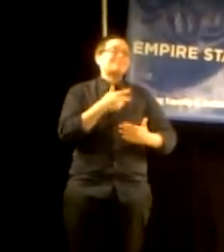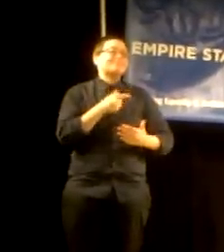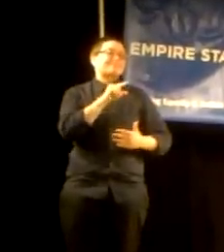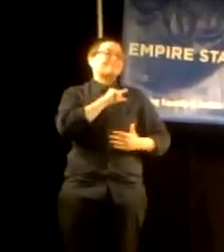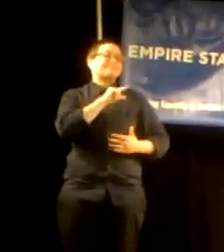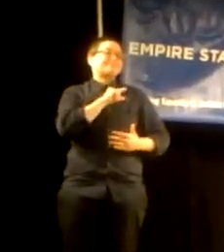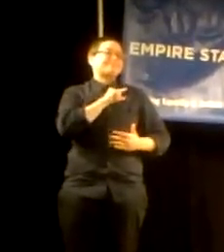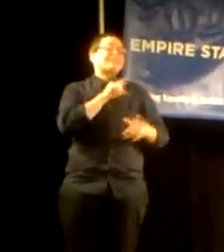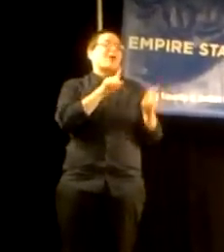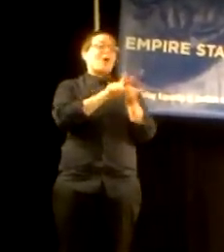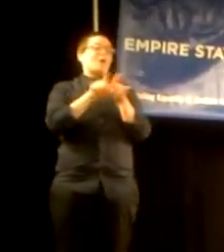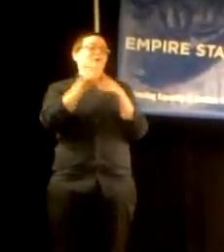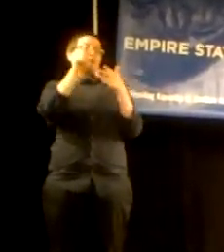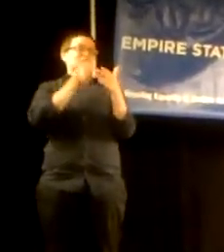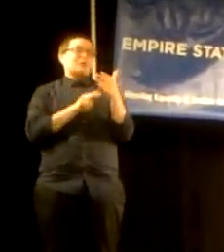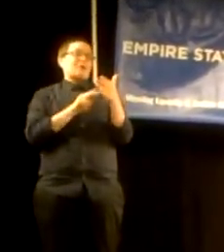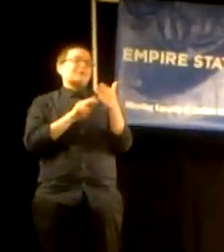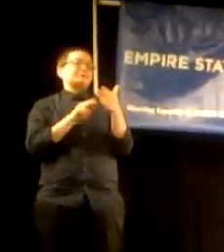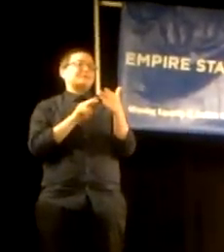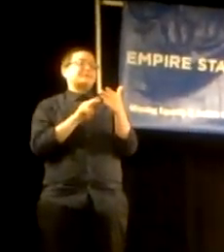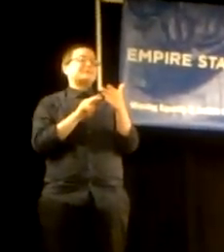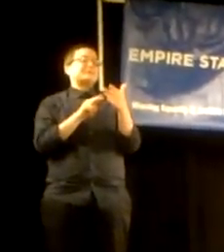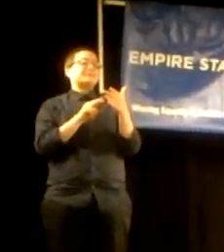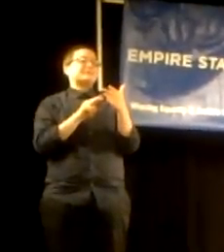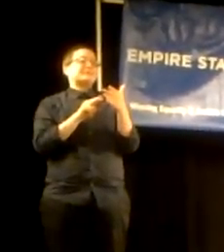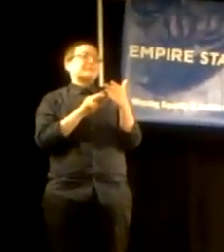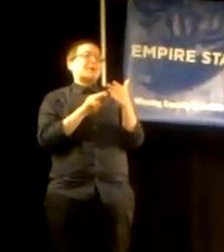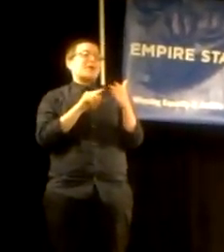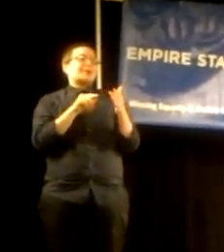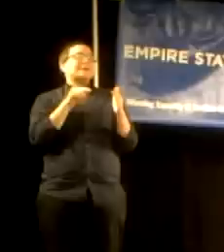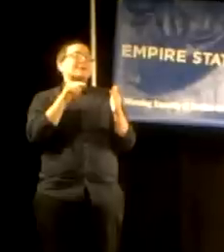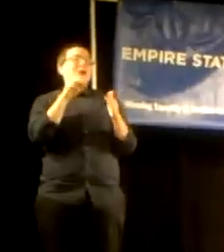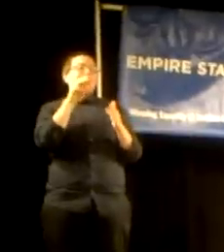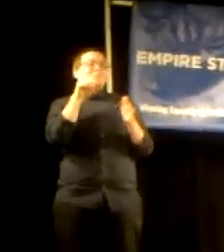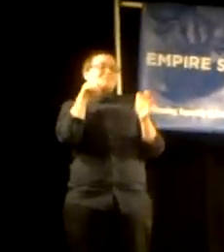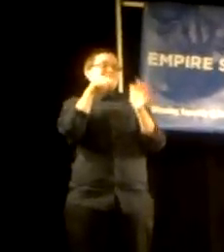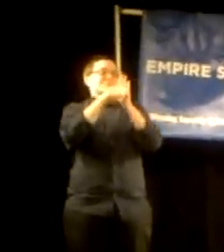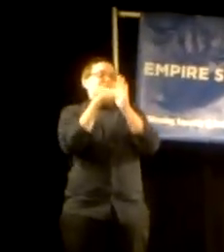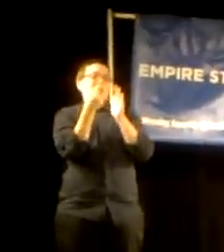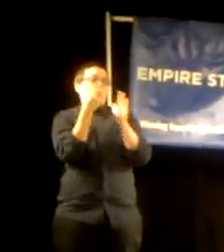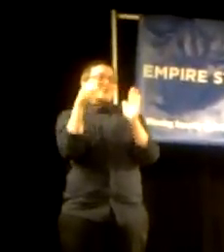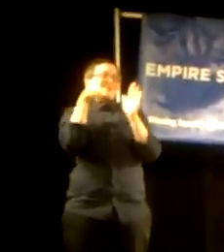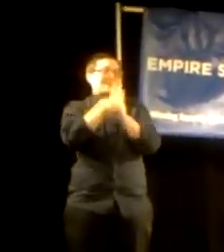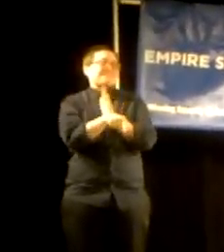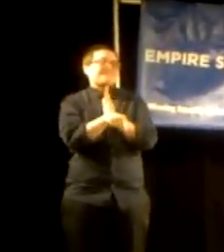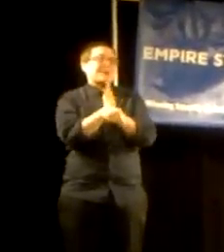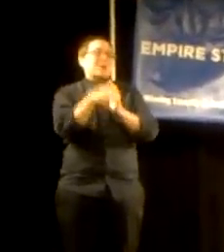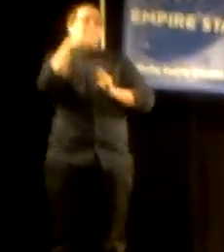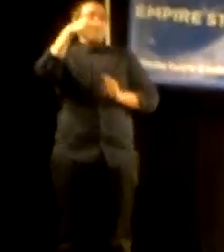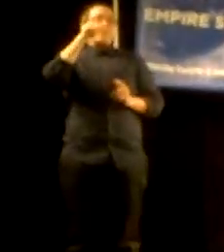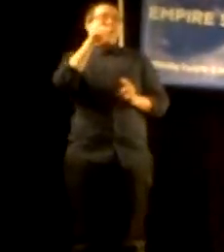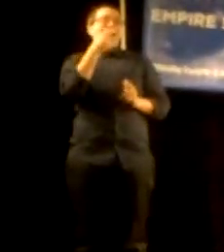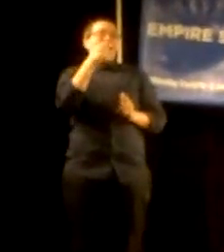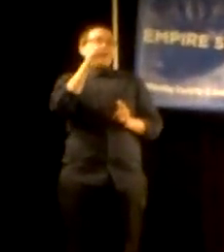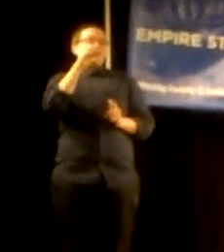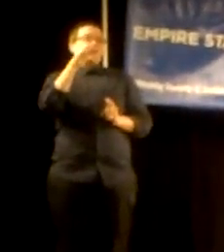the murder of Paige Clay in Chicago last month.